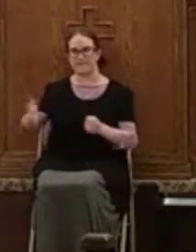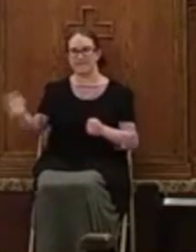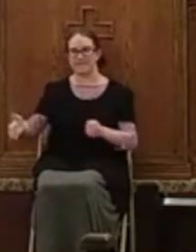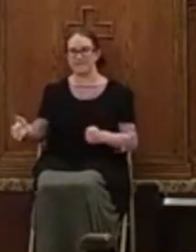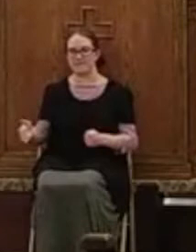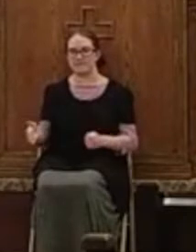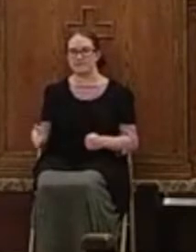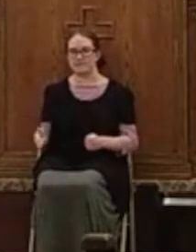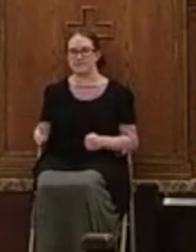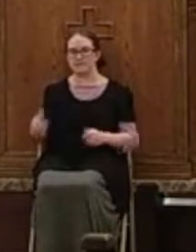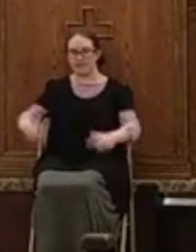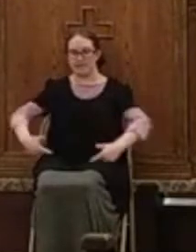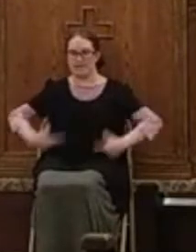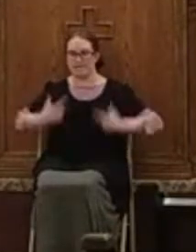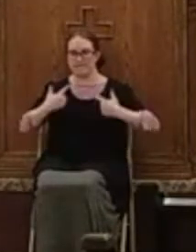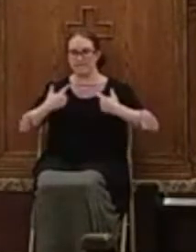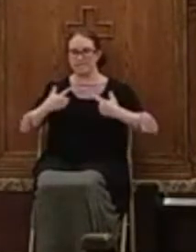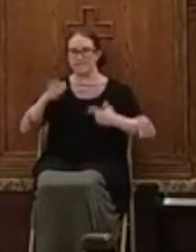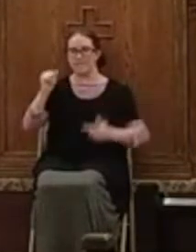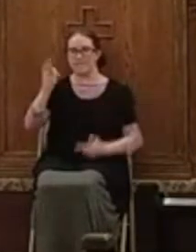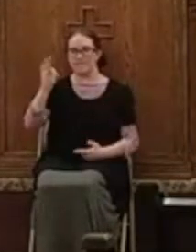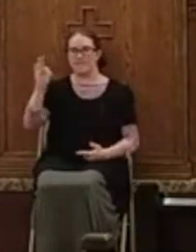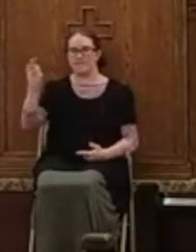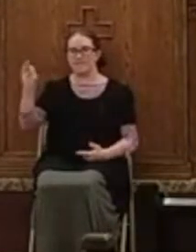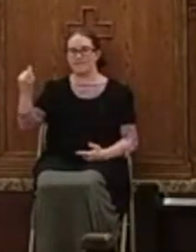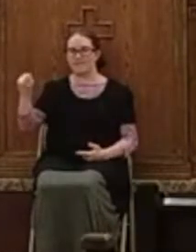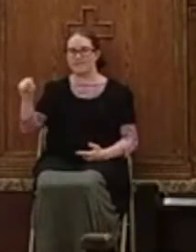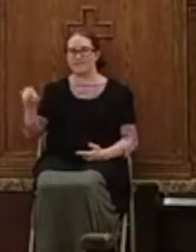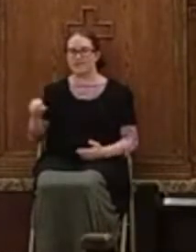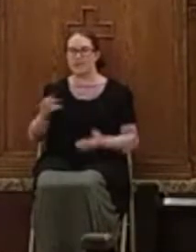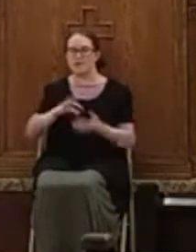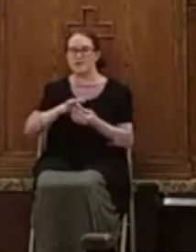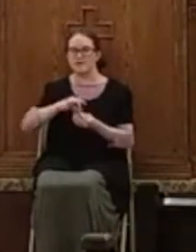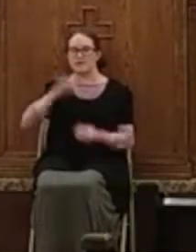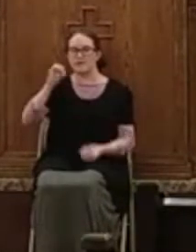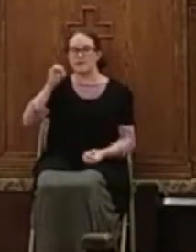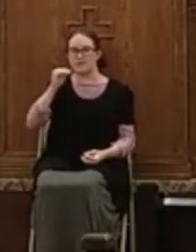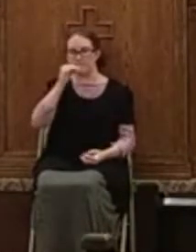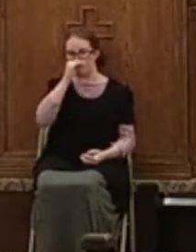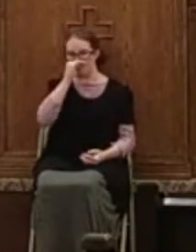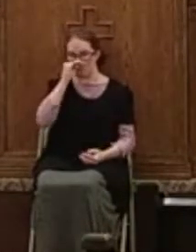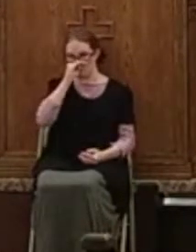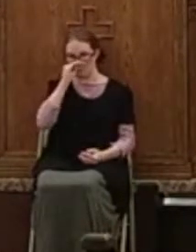Everything in life affects your spirit.